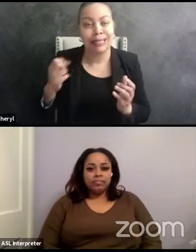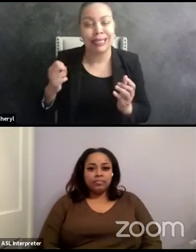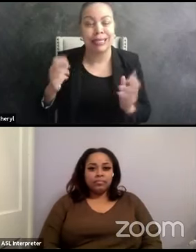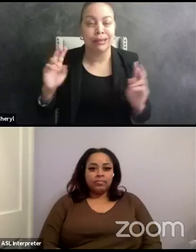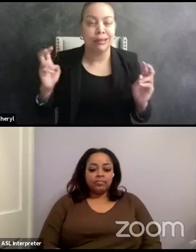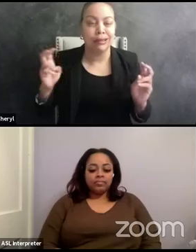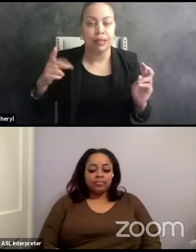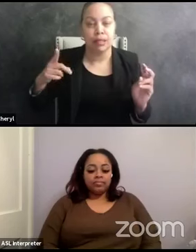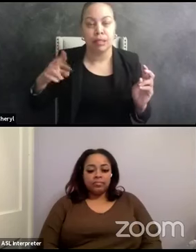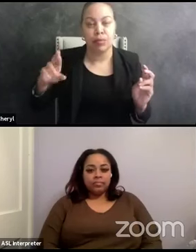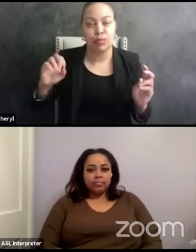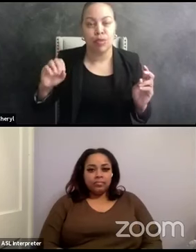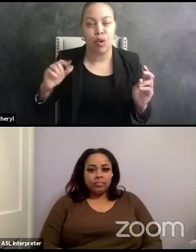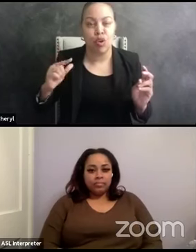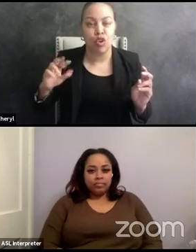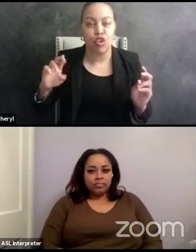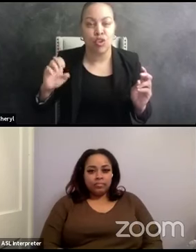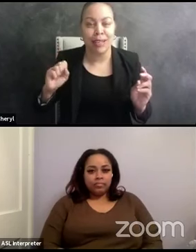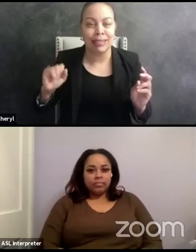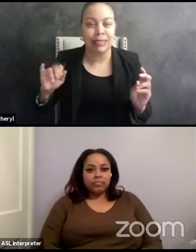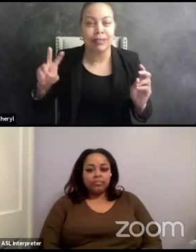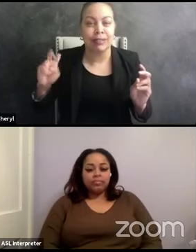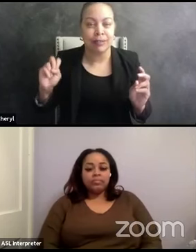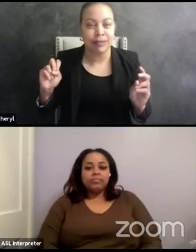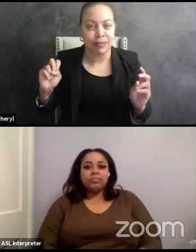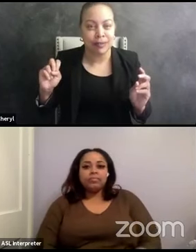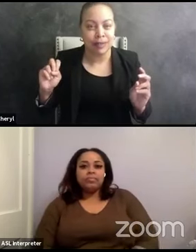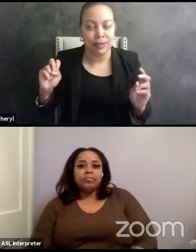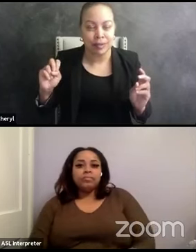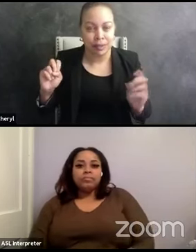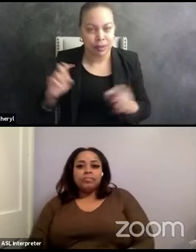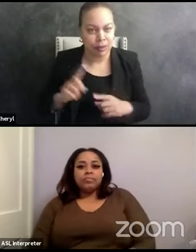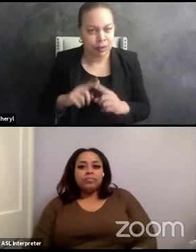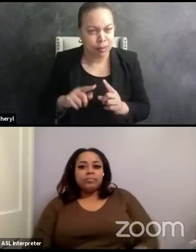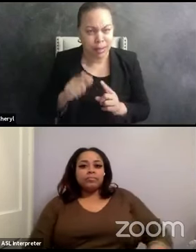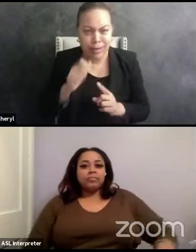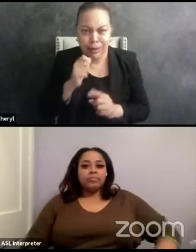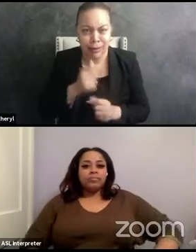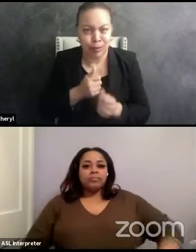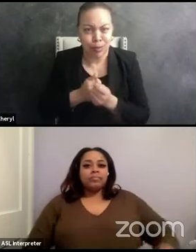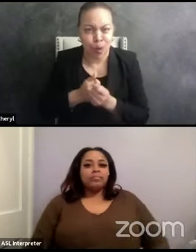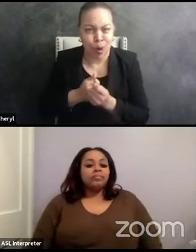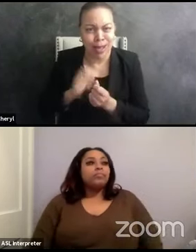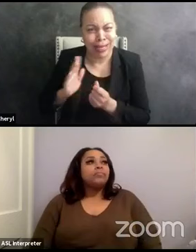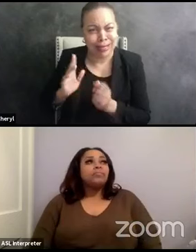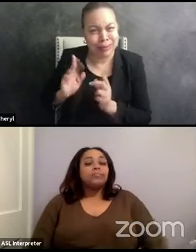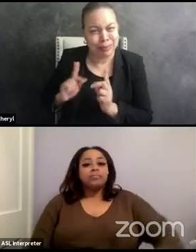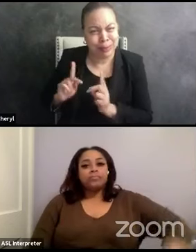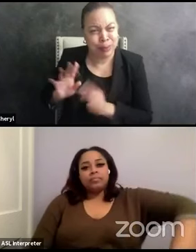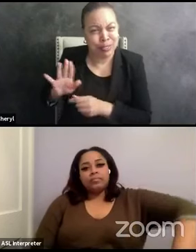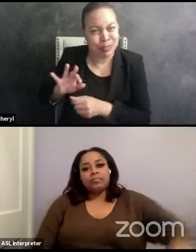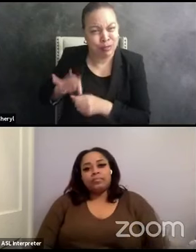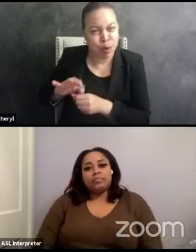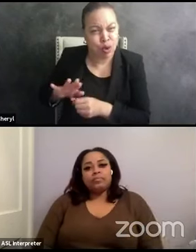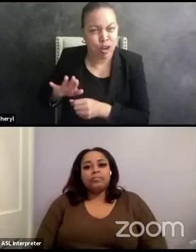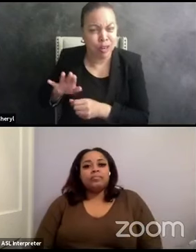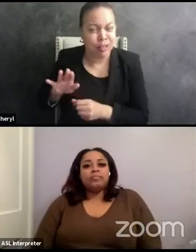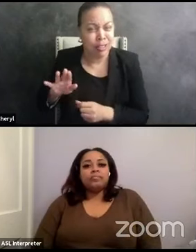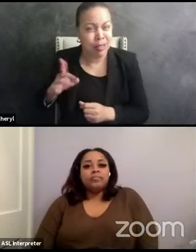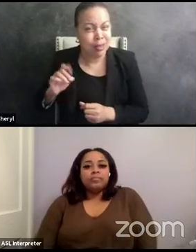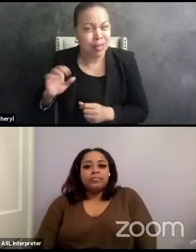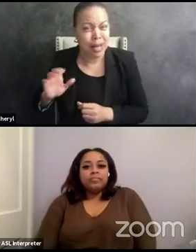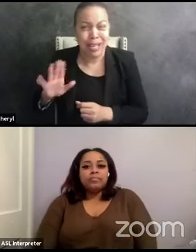progressive, to completely undermine and betray the will of his constituents of color, his Black